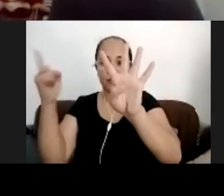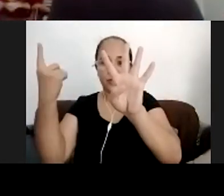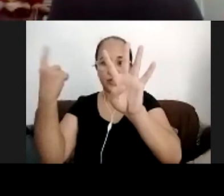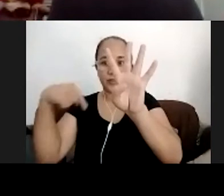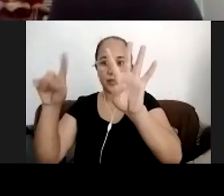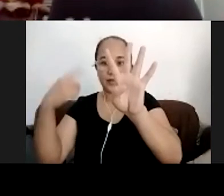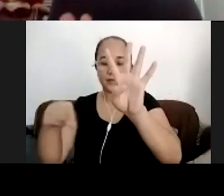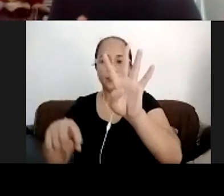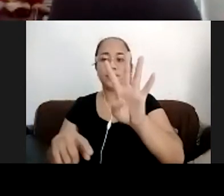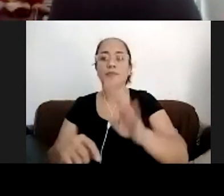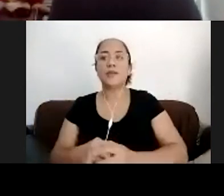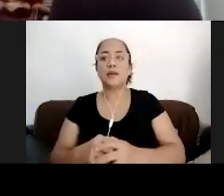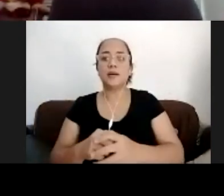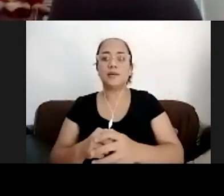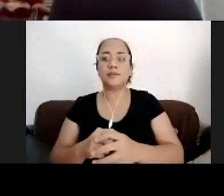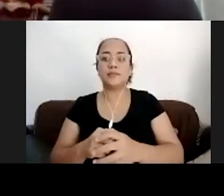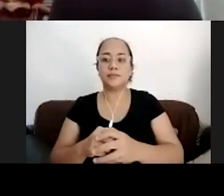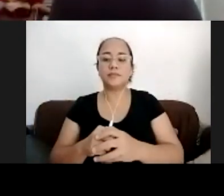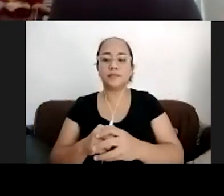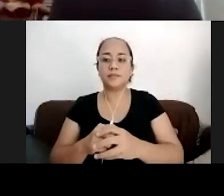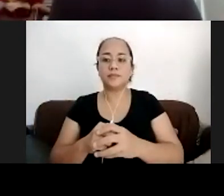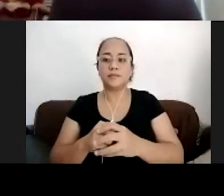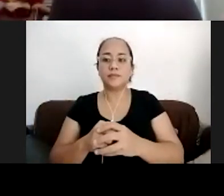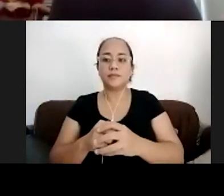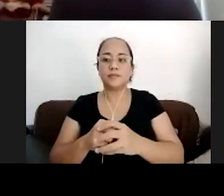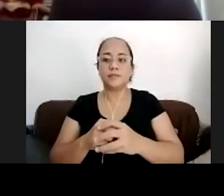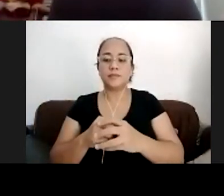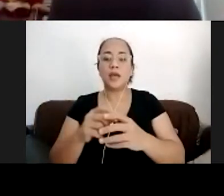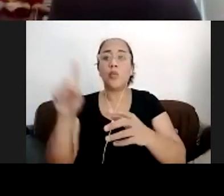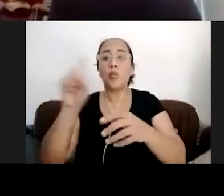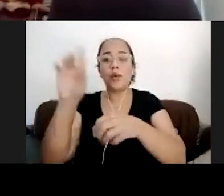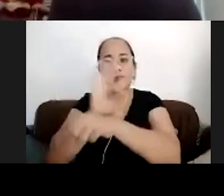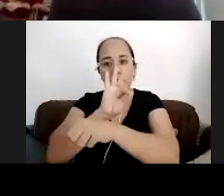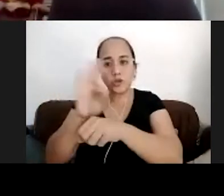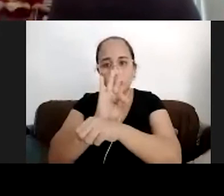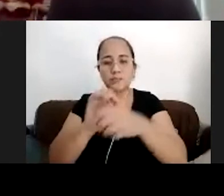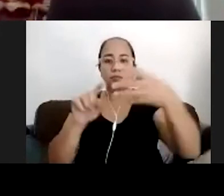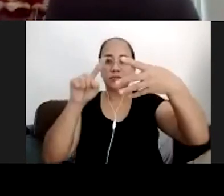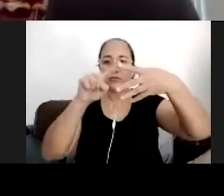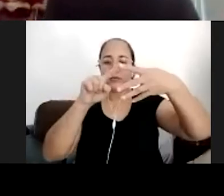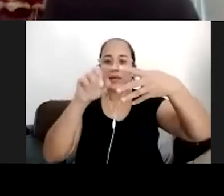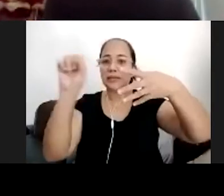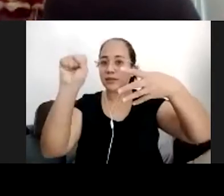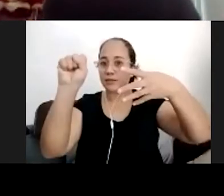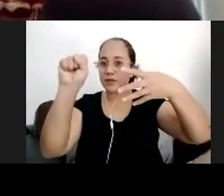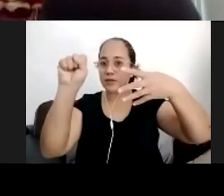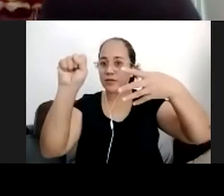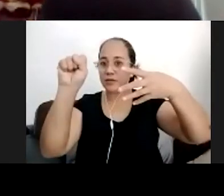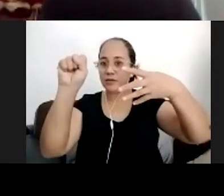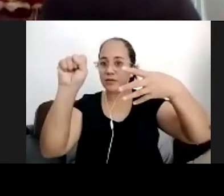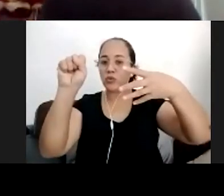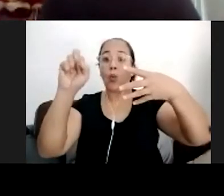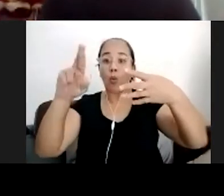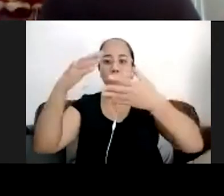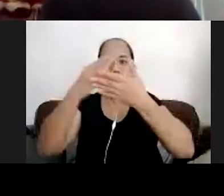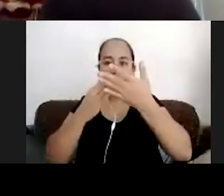Sign 1 in the sentence for functions as a subject or predicate or part of a subject of